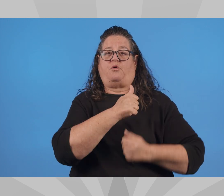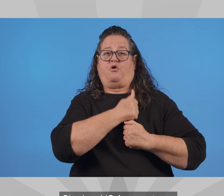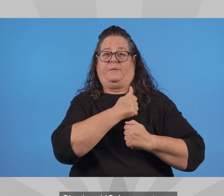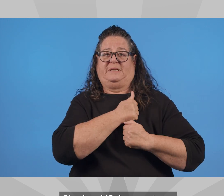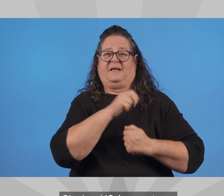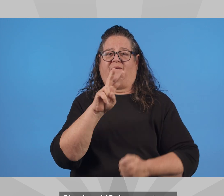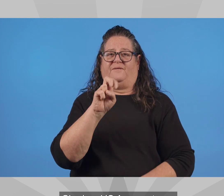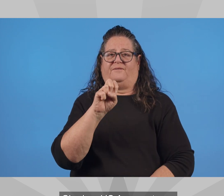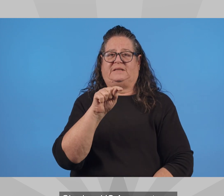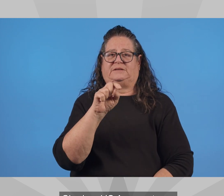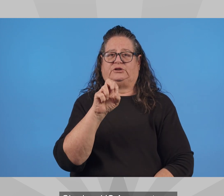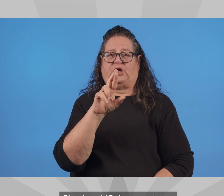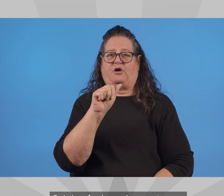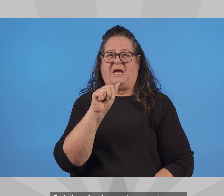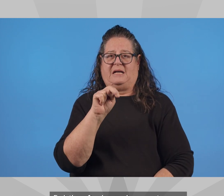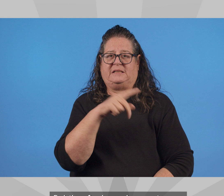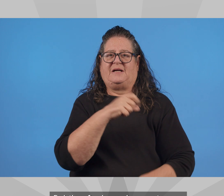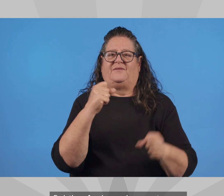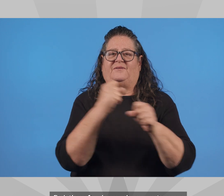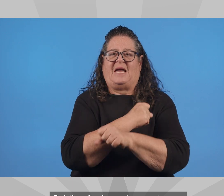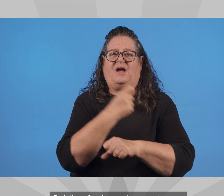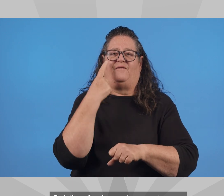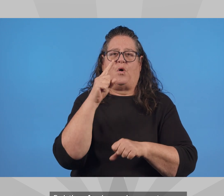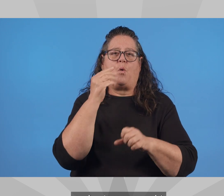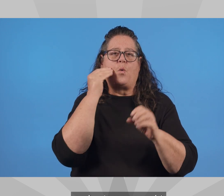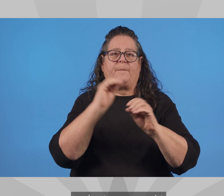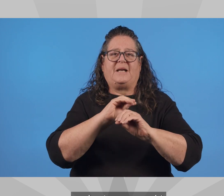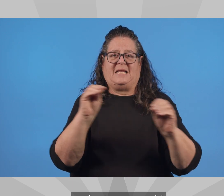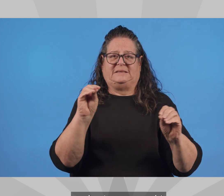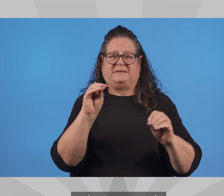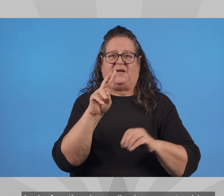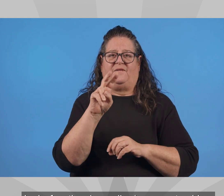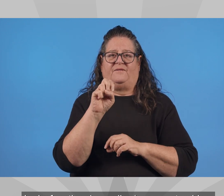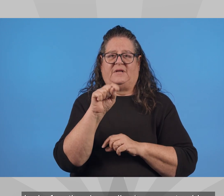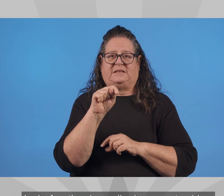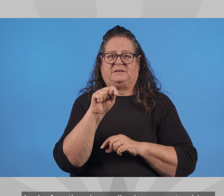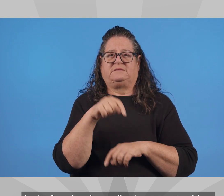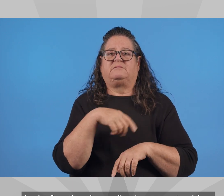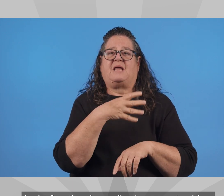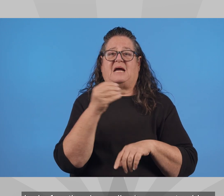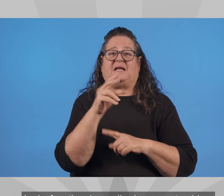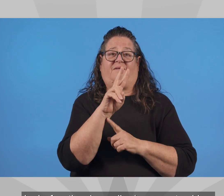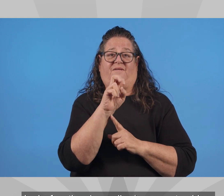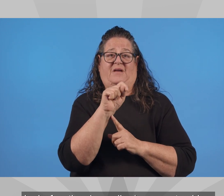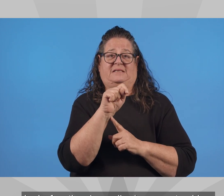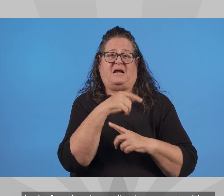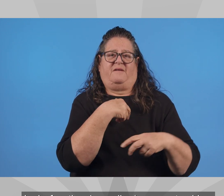She is a U.S. Army veteran fighting for homeless veterans and veterans caught in dysfunctional guardian